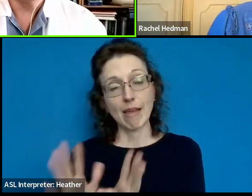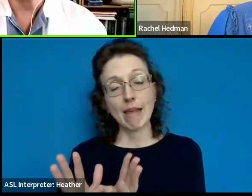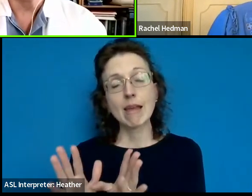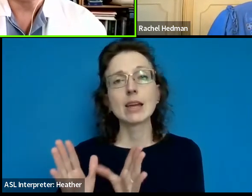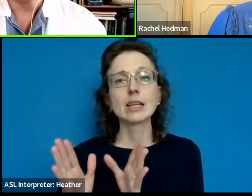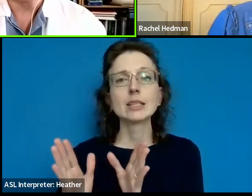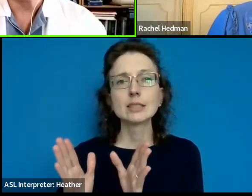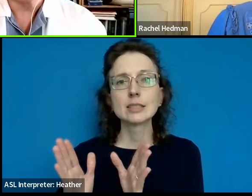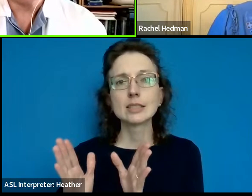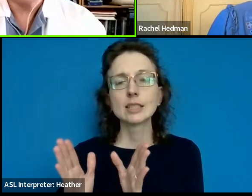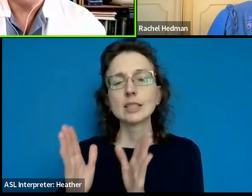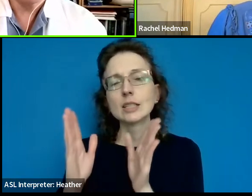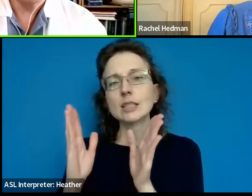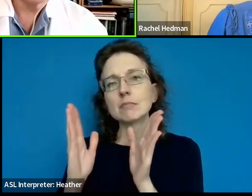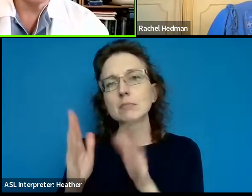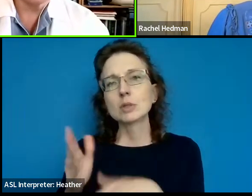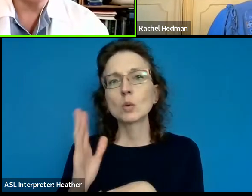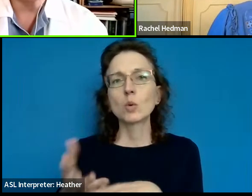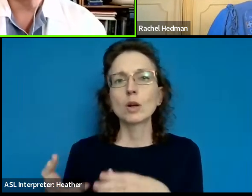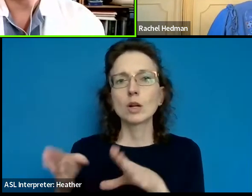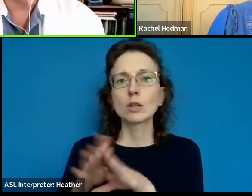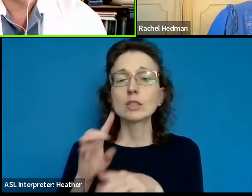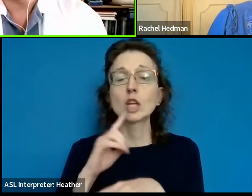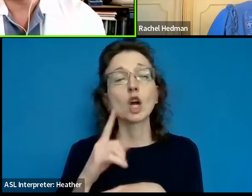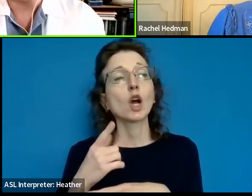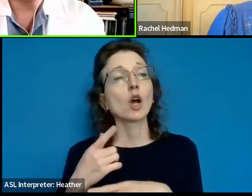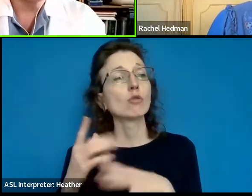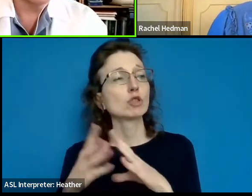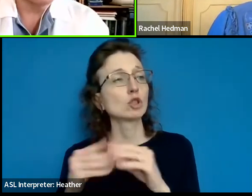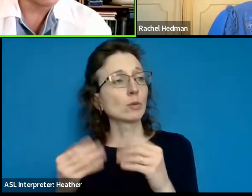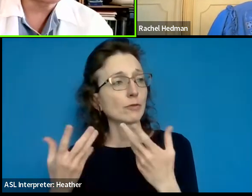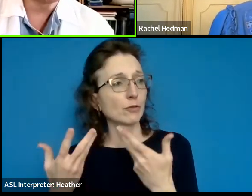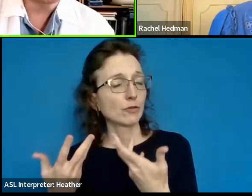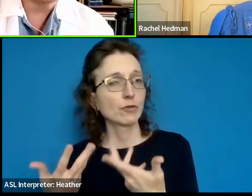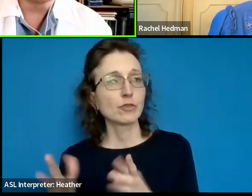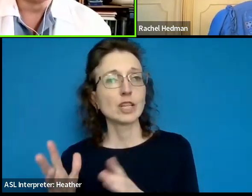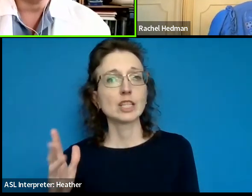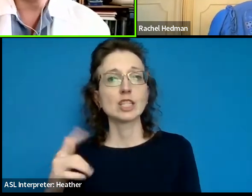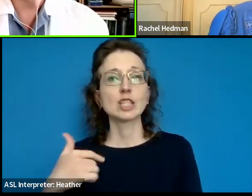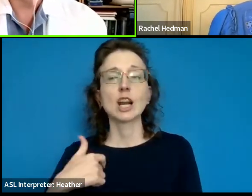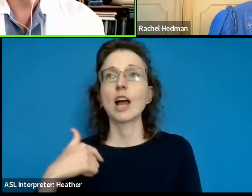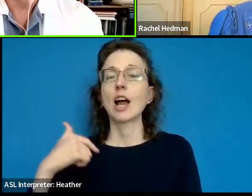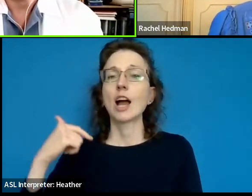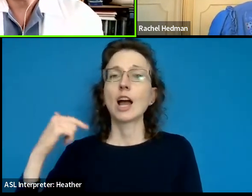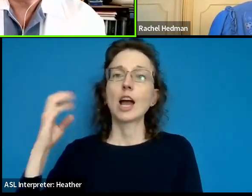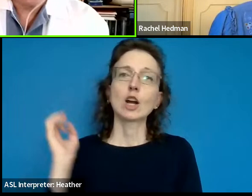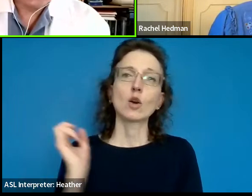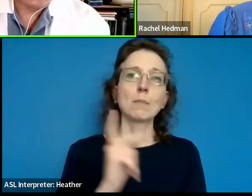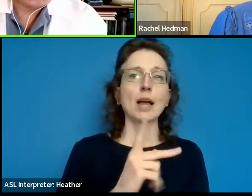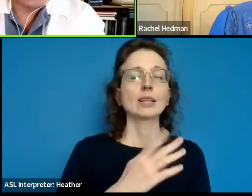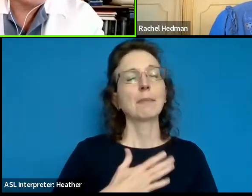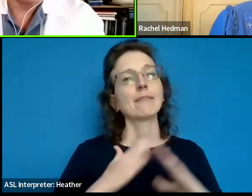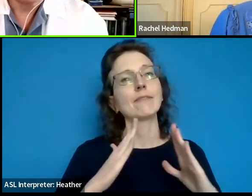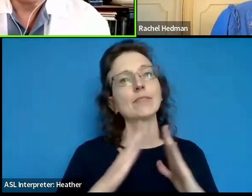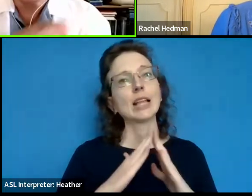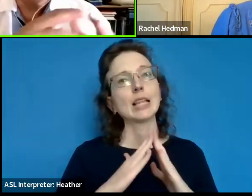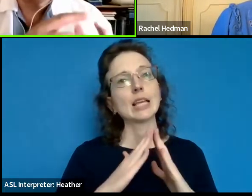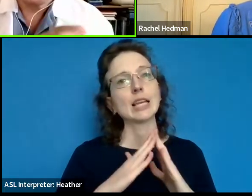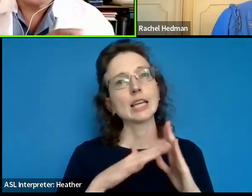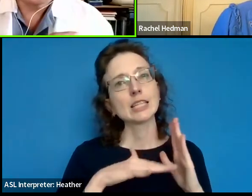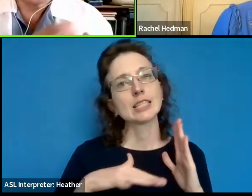will end the story by saying, and this is the end of the story. And then I return back to my village. So there's sort of kind